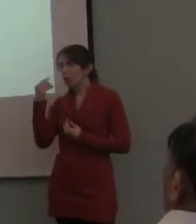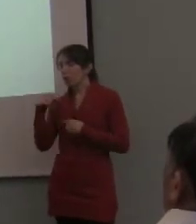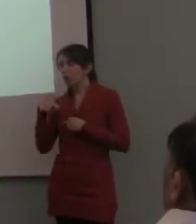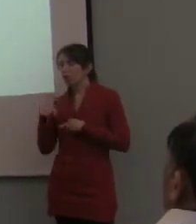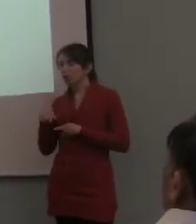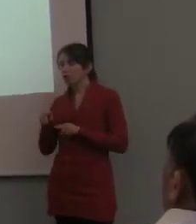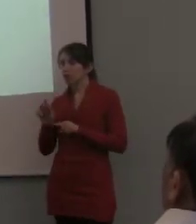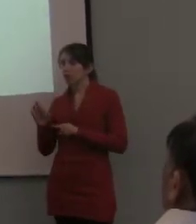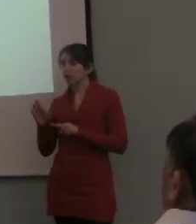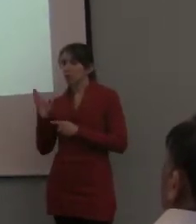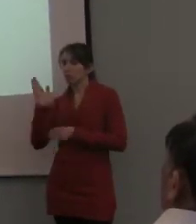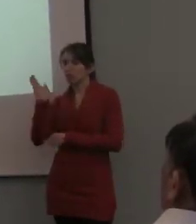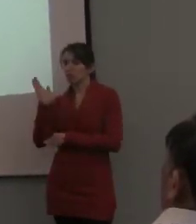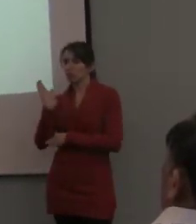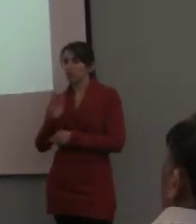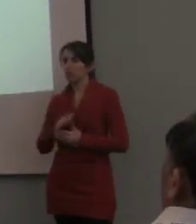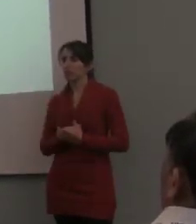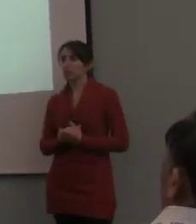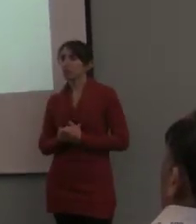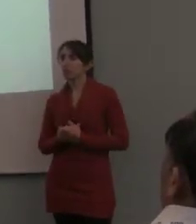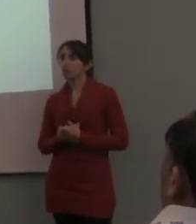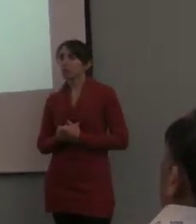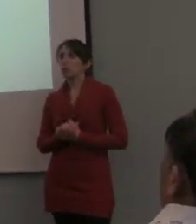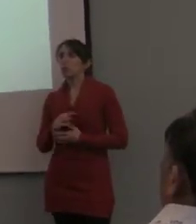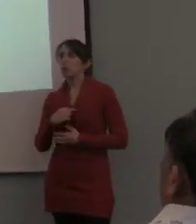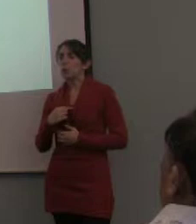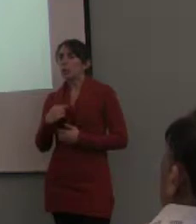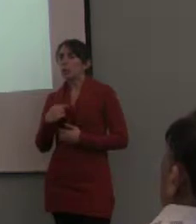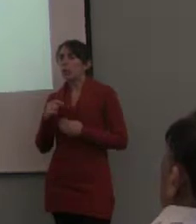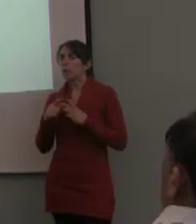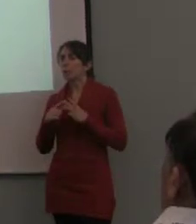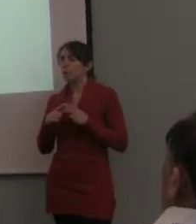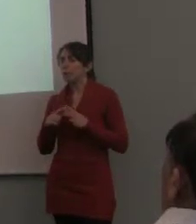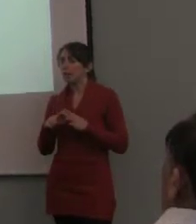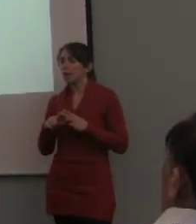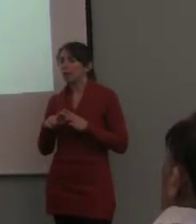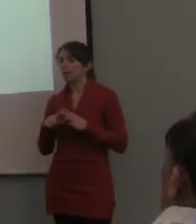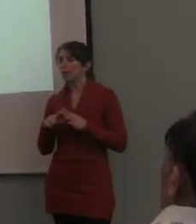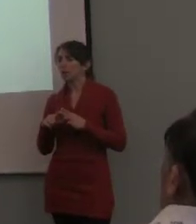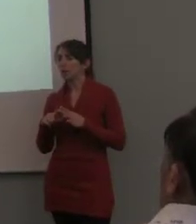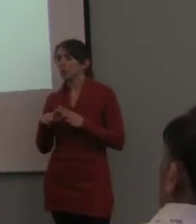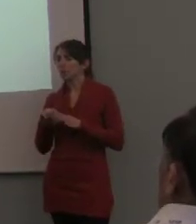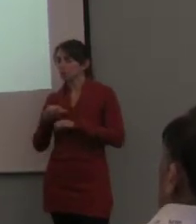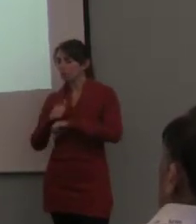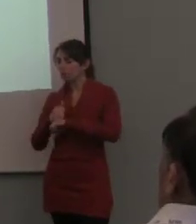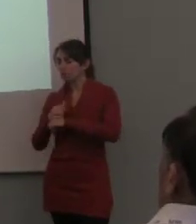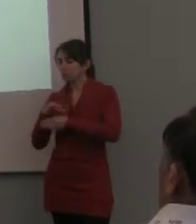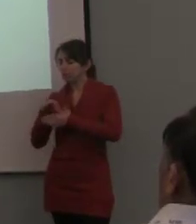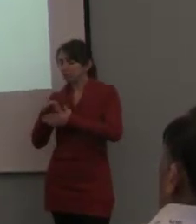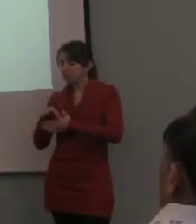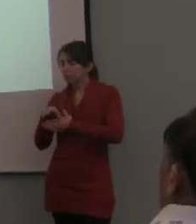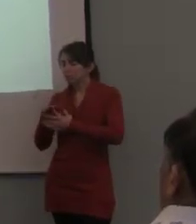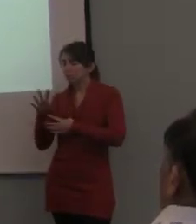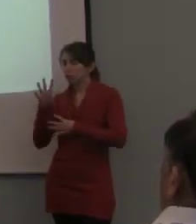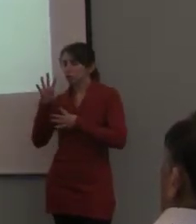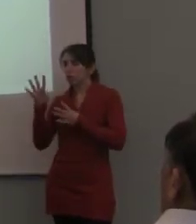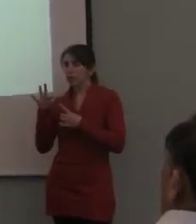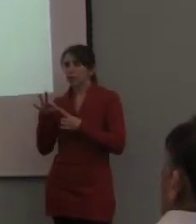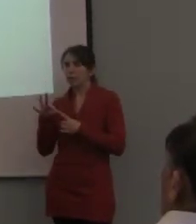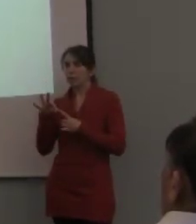presentation, is that we could begin to put the type of content that's created, especially in,